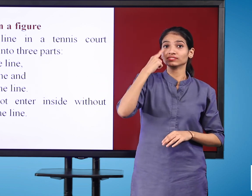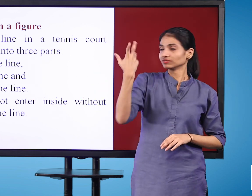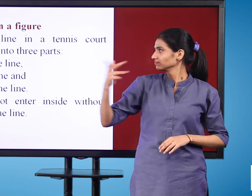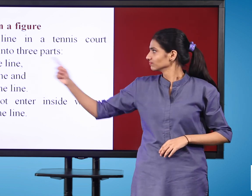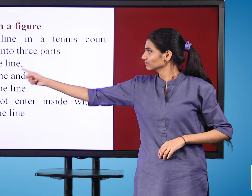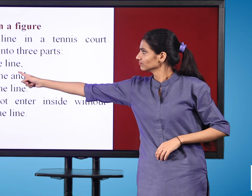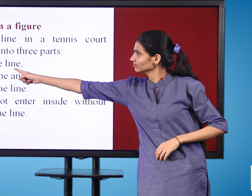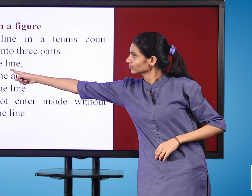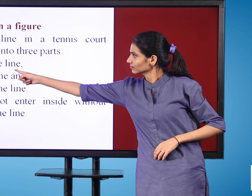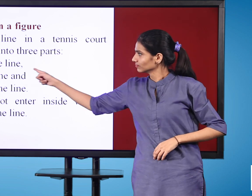Inside the line,